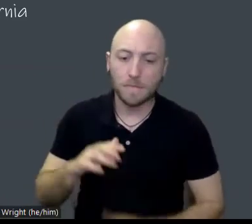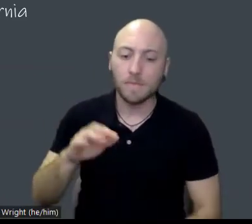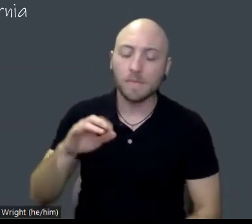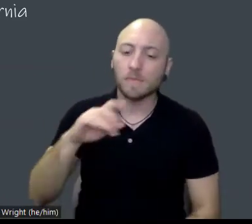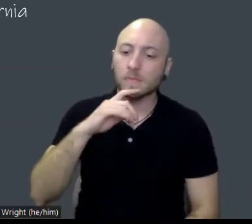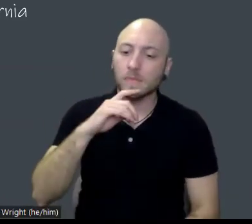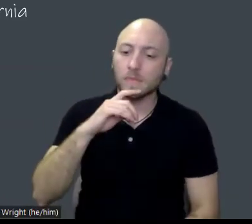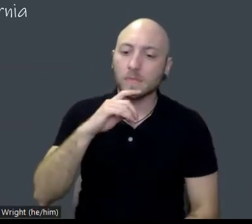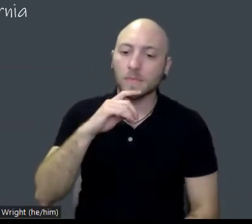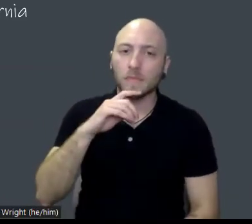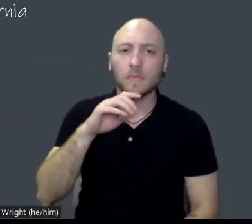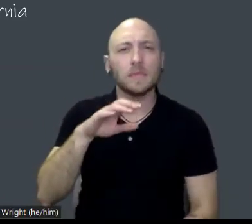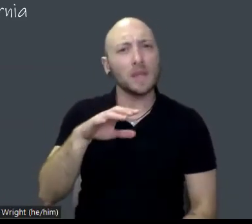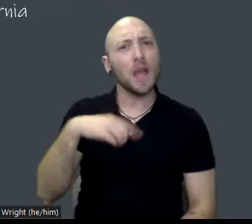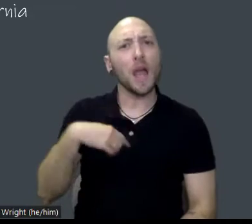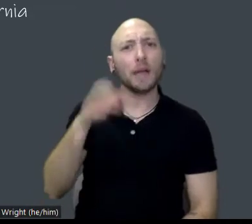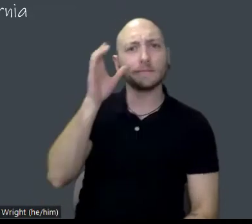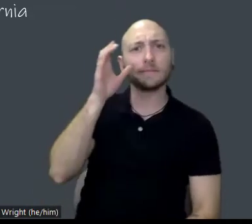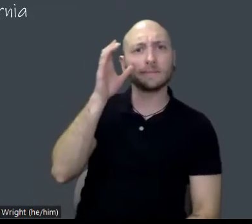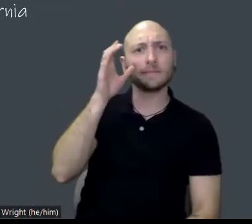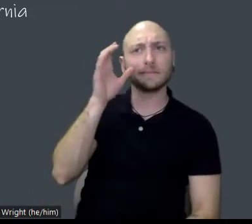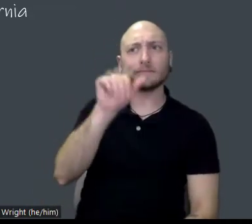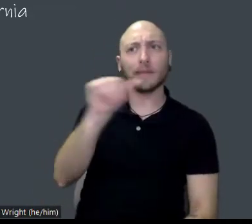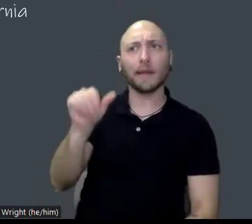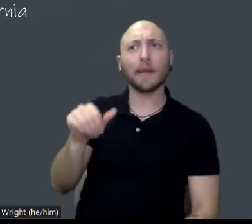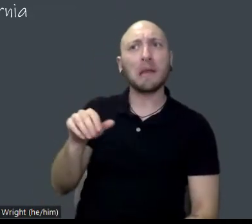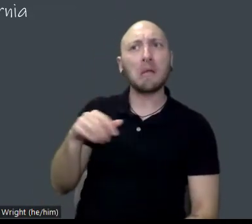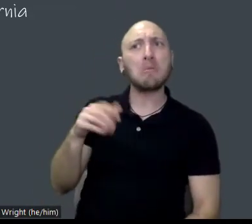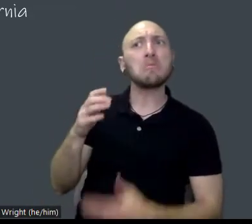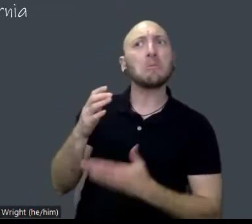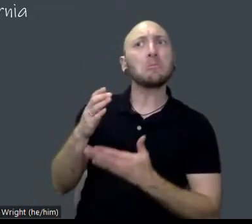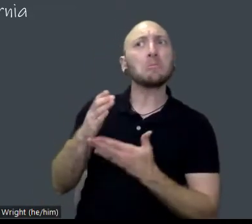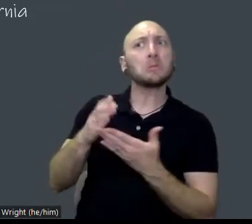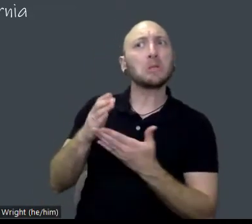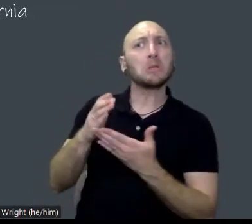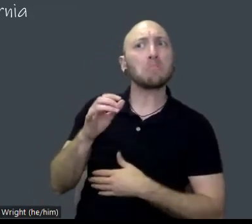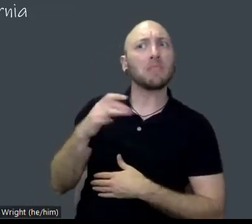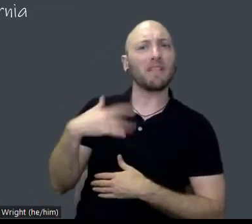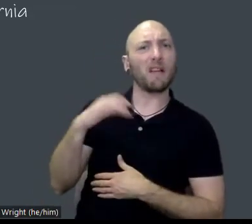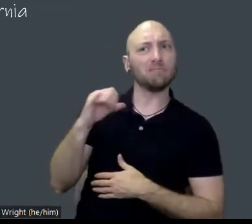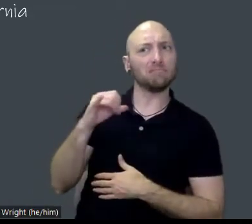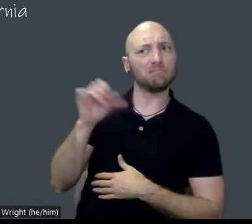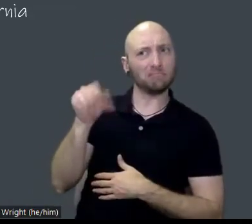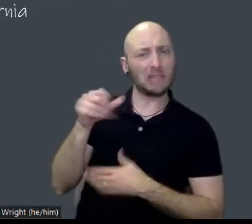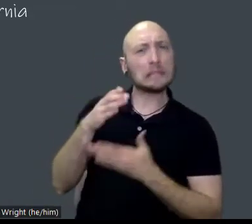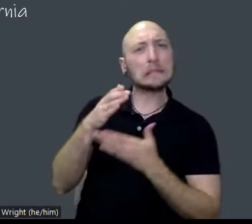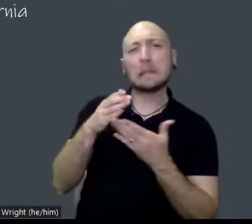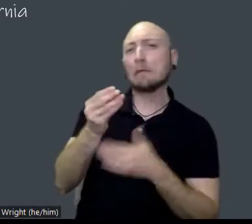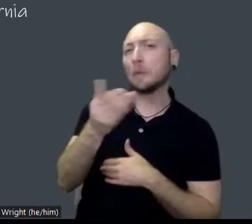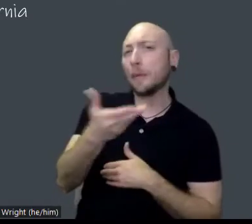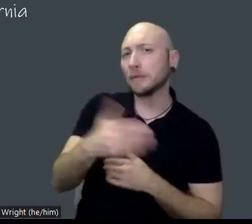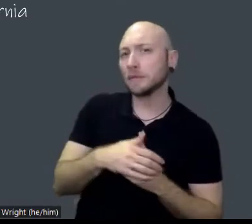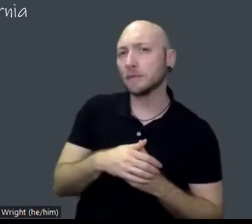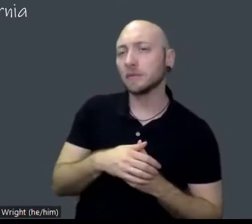And there was stuff that spoke to me in the beginning of the first time that I was introduced to the program.